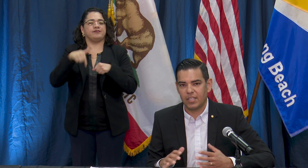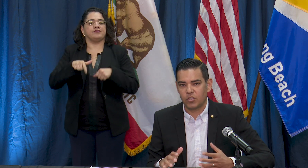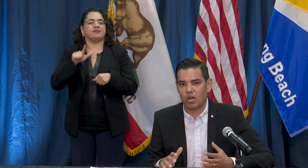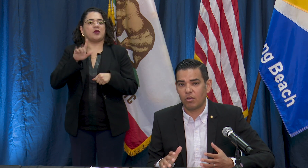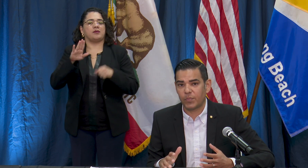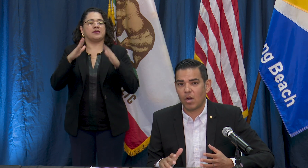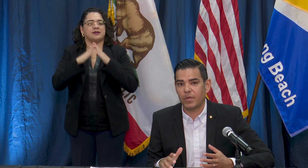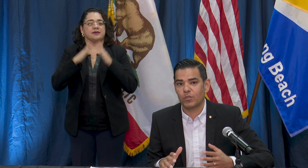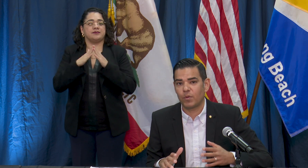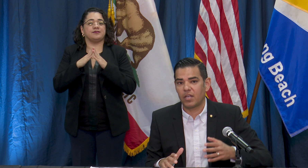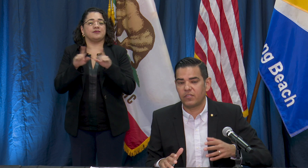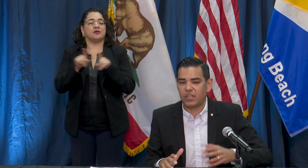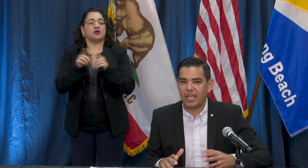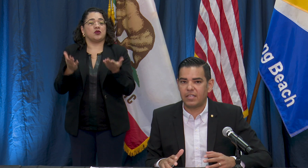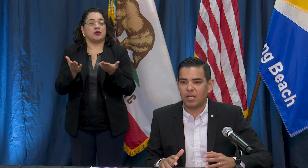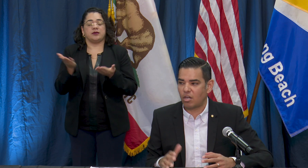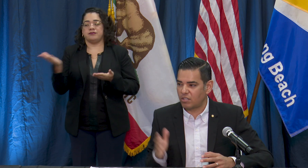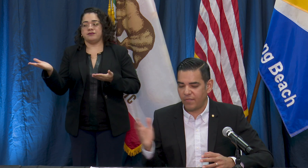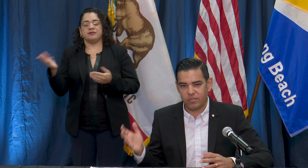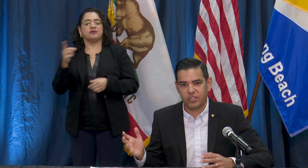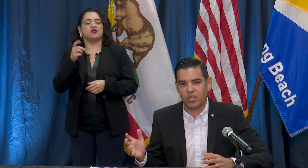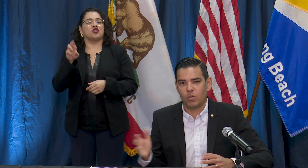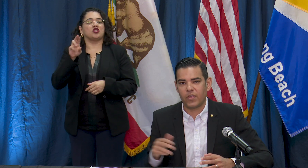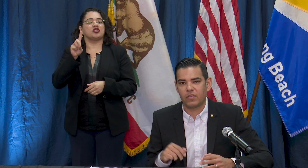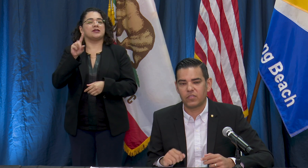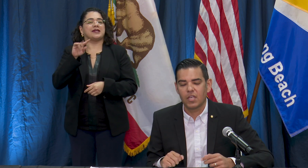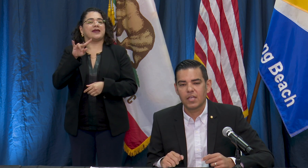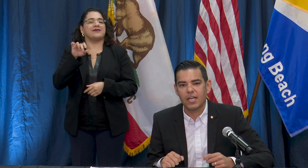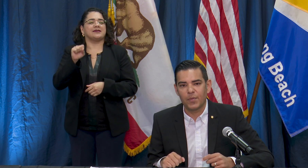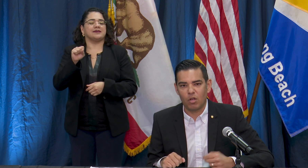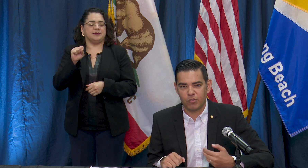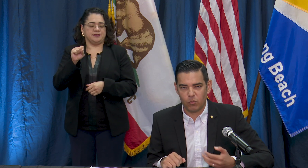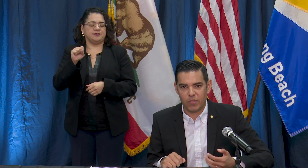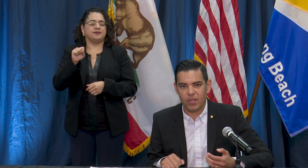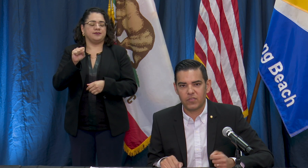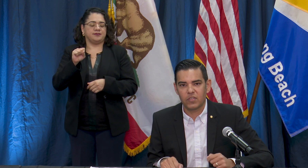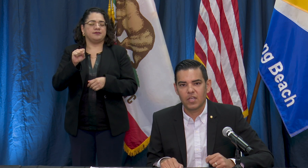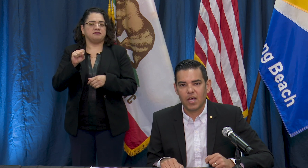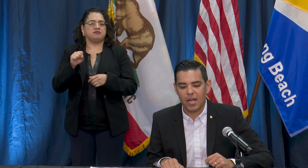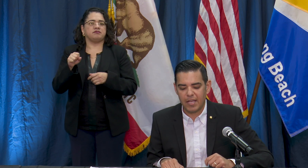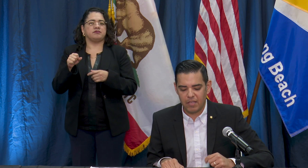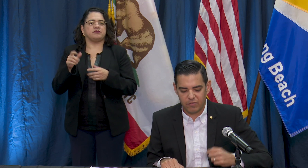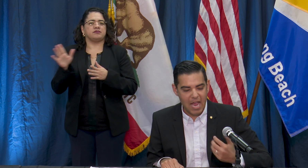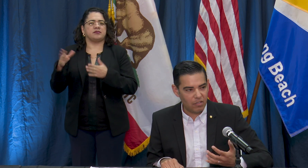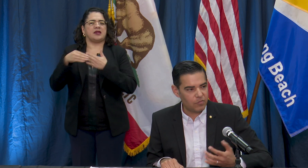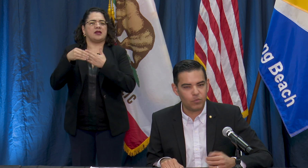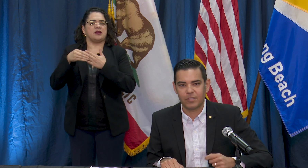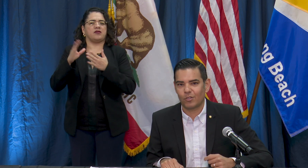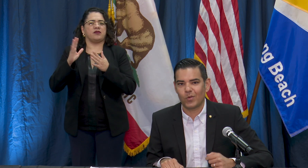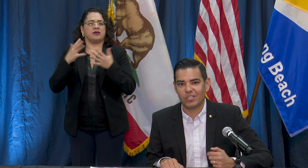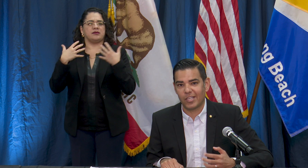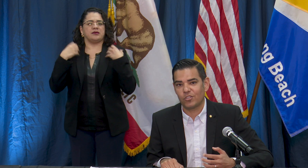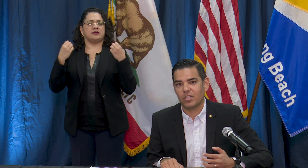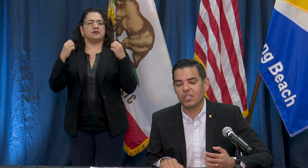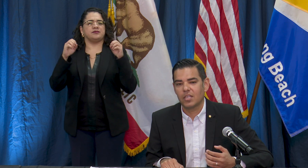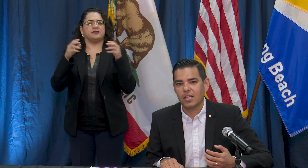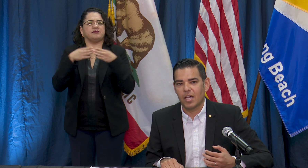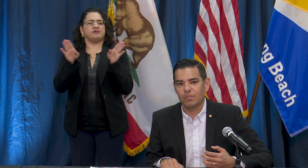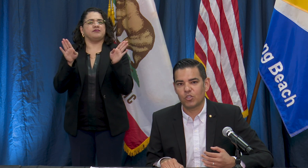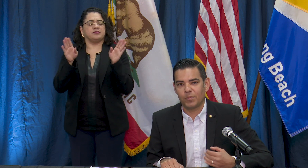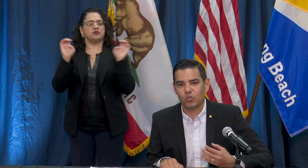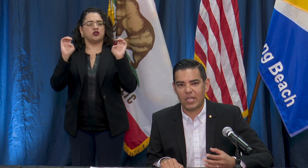who leads our health department response, and Dr. Davis is here with us. And also with us is Alice, who does our